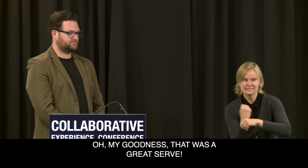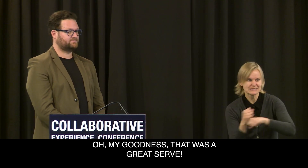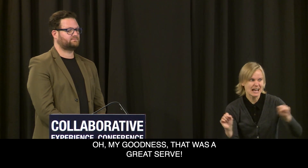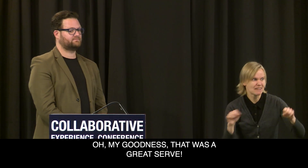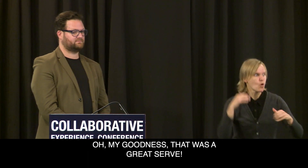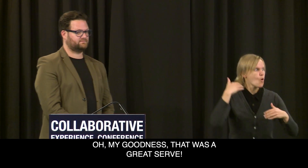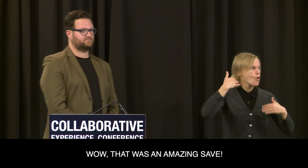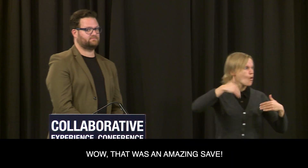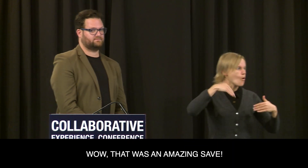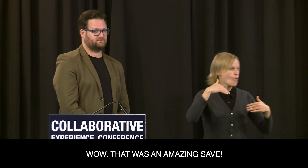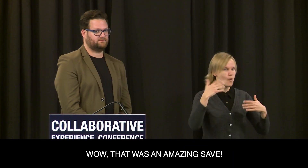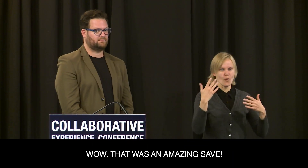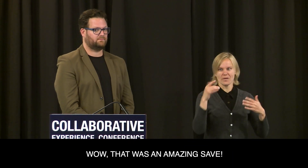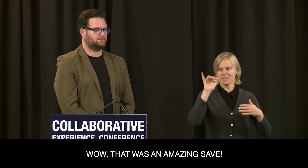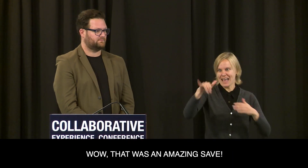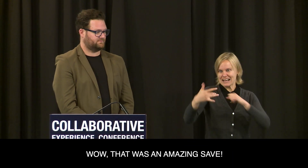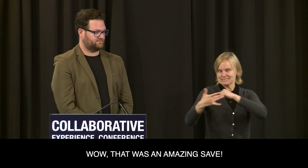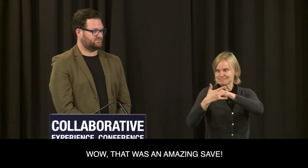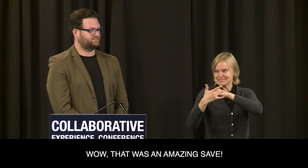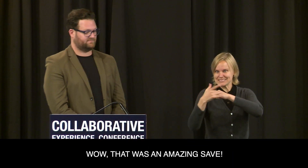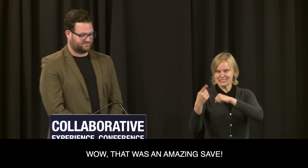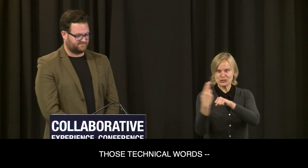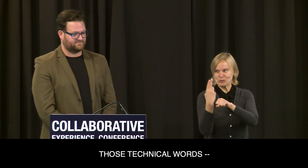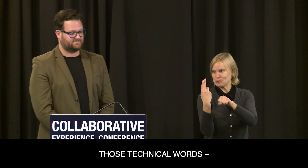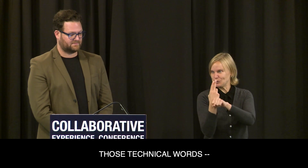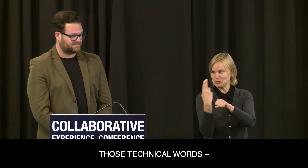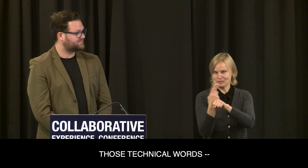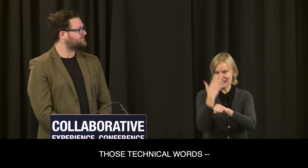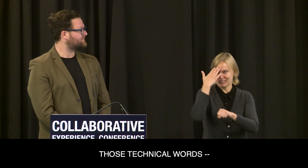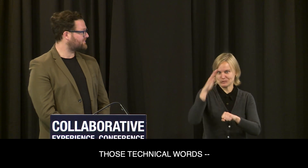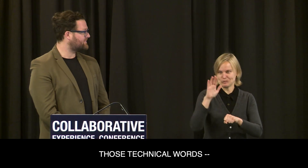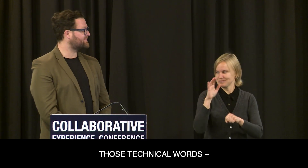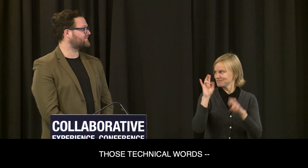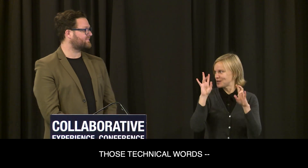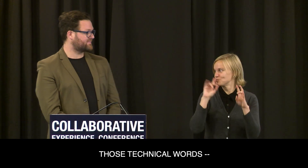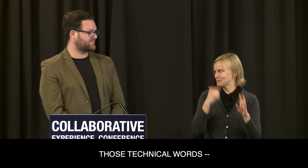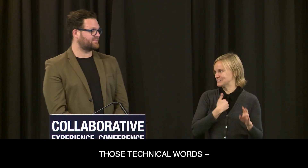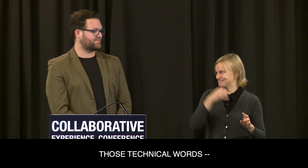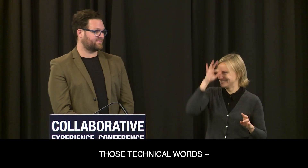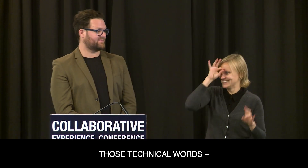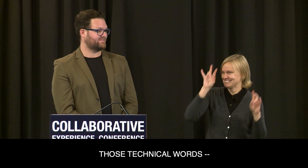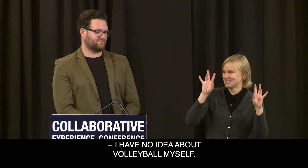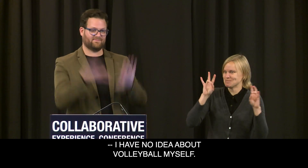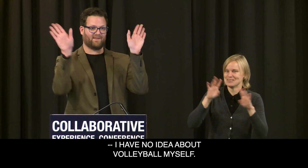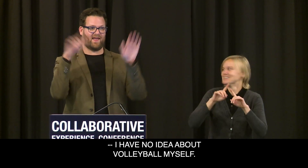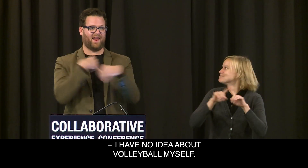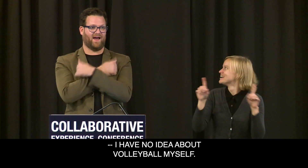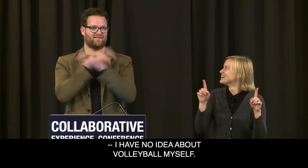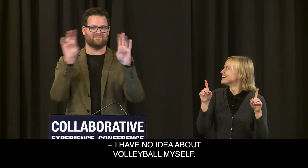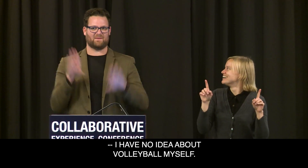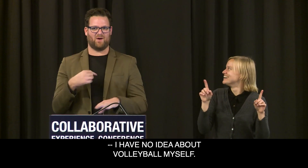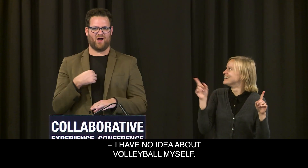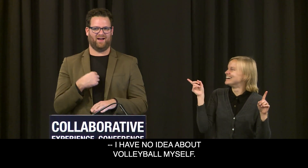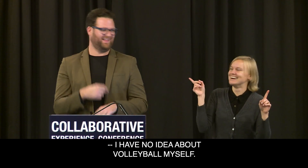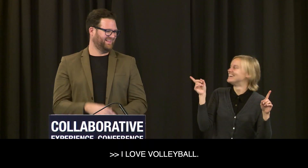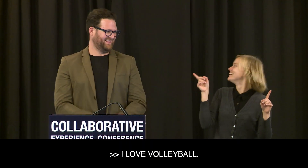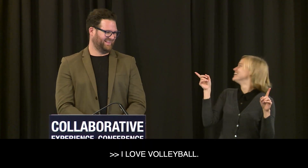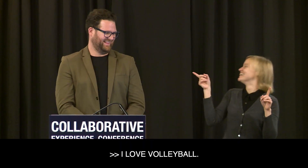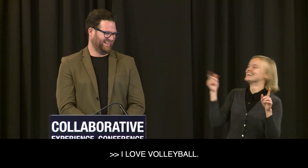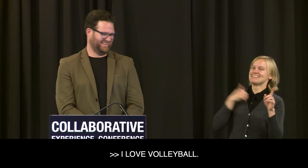great serve. Wow, that was an amazing save. Those technical words and use and I have no idea about volleyball myself. But, I love